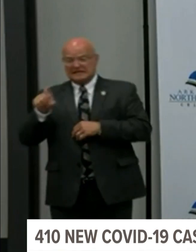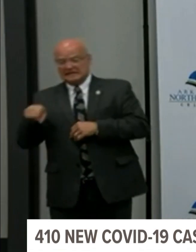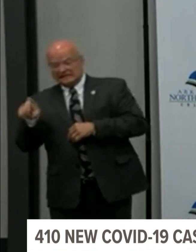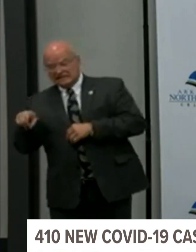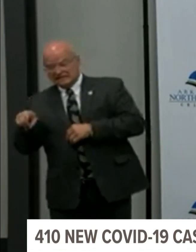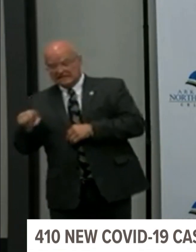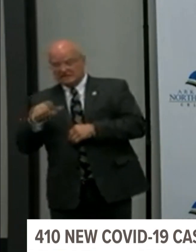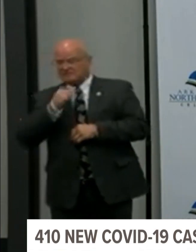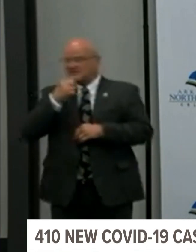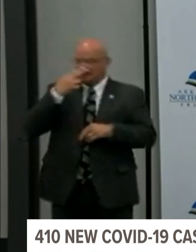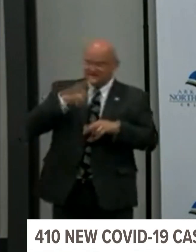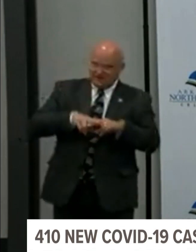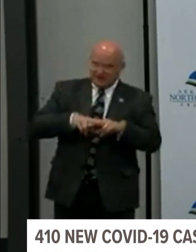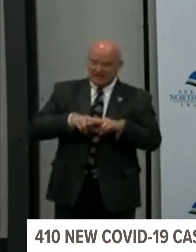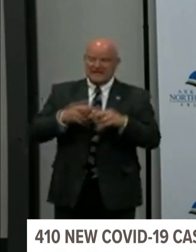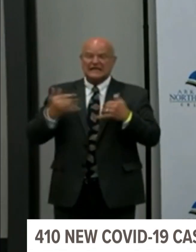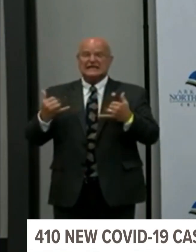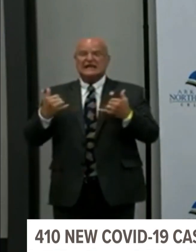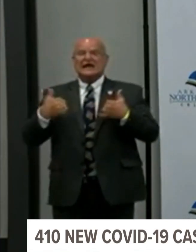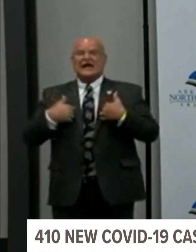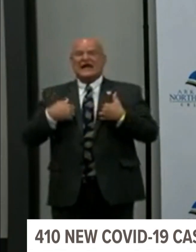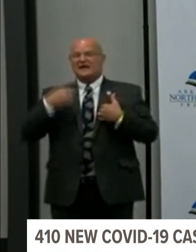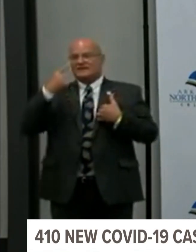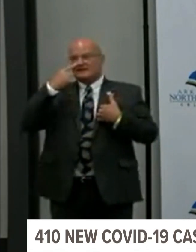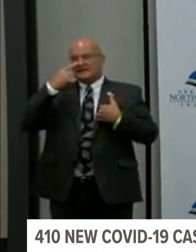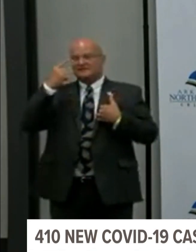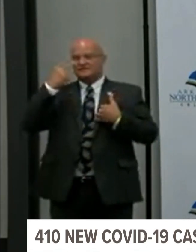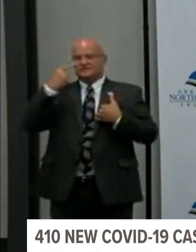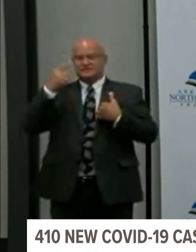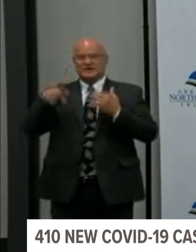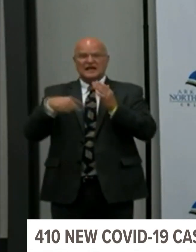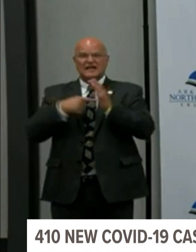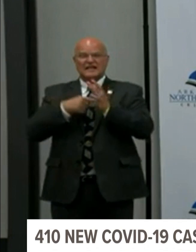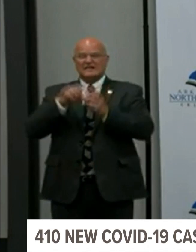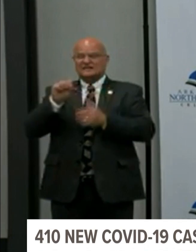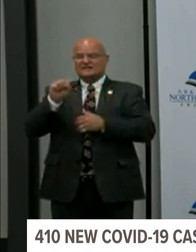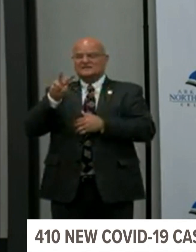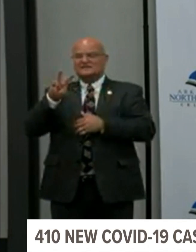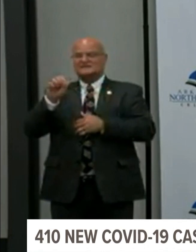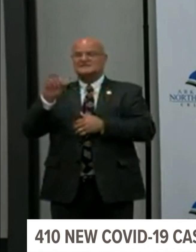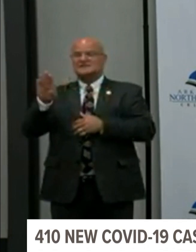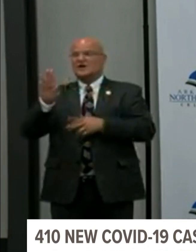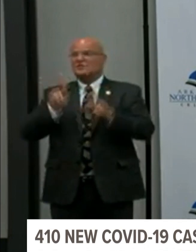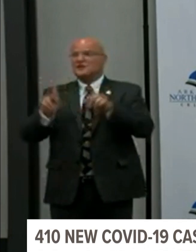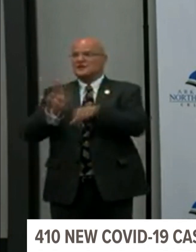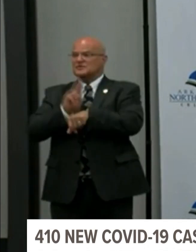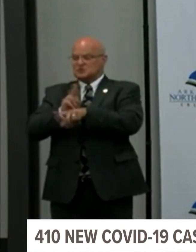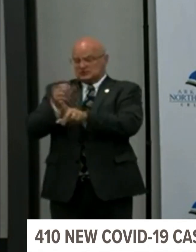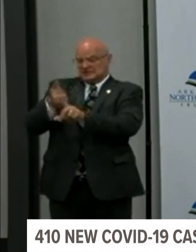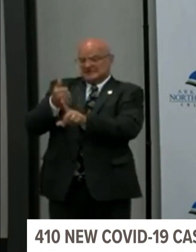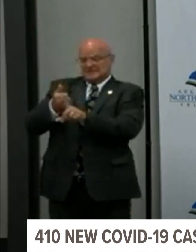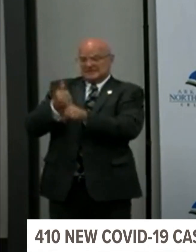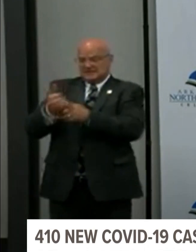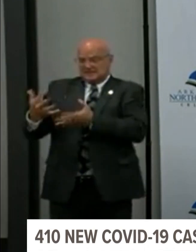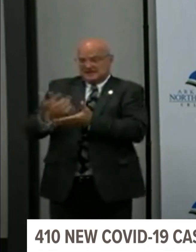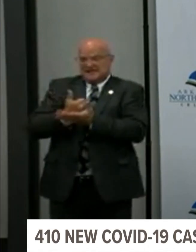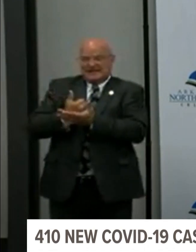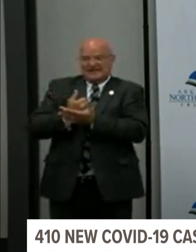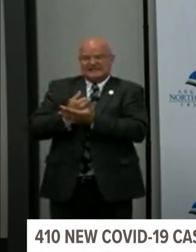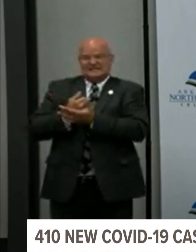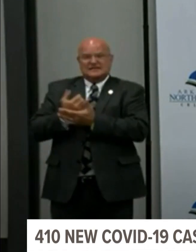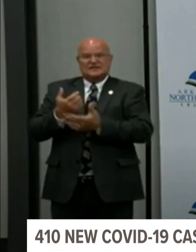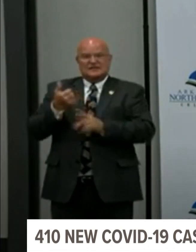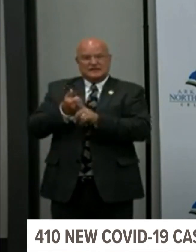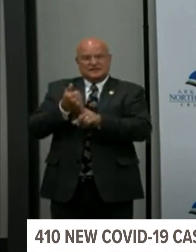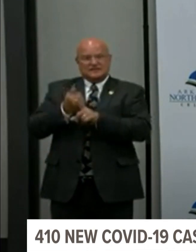not pleasant. Nowadays we have nasal swabs, and these are swabs that people can use themselves to collect their own